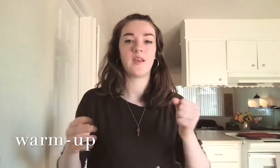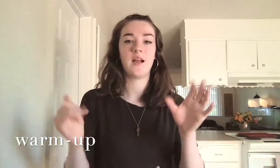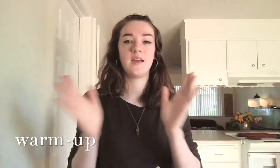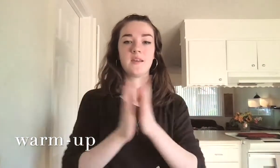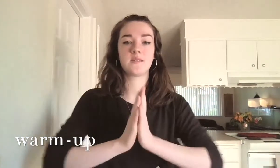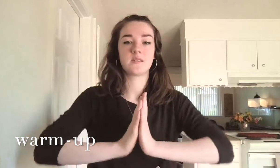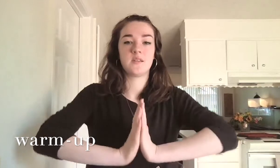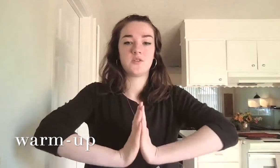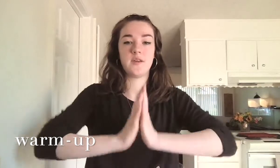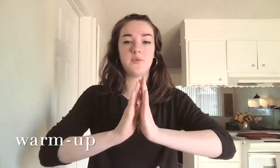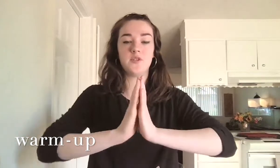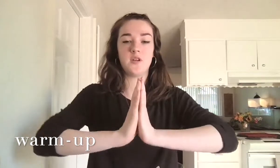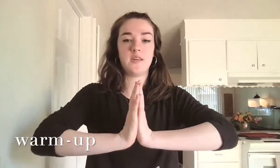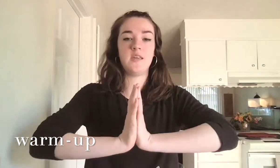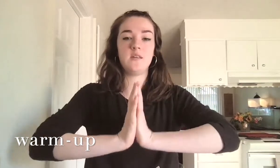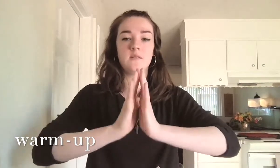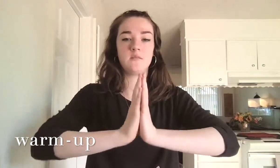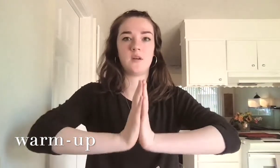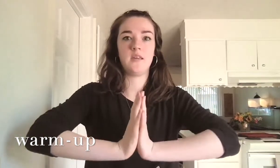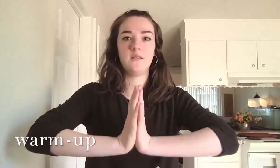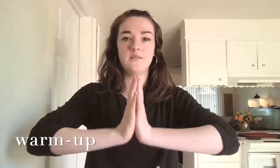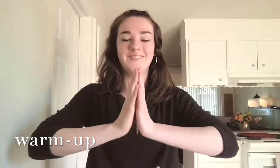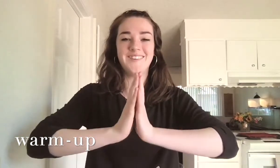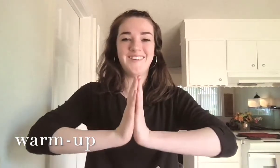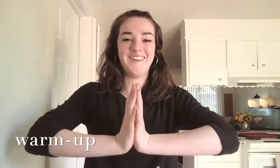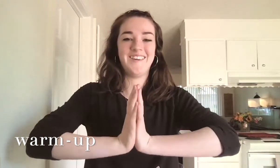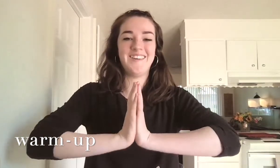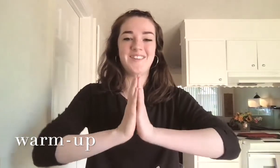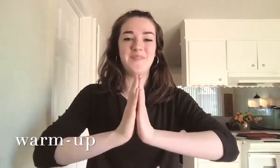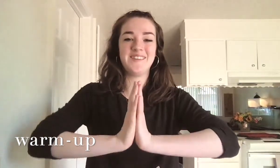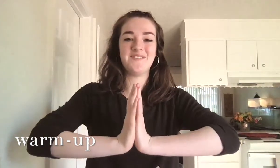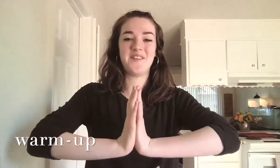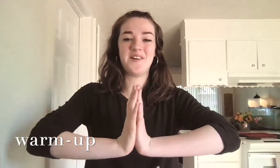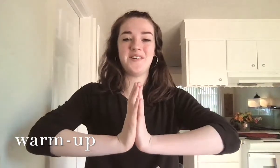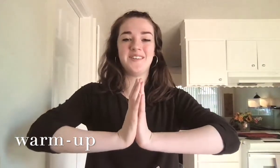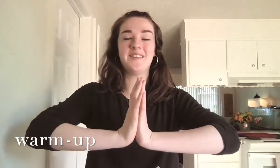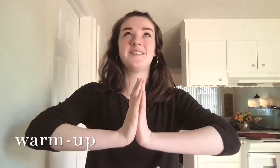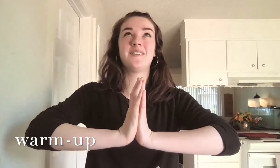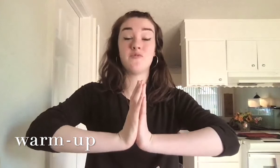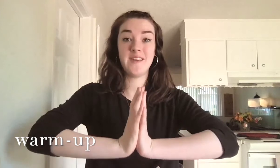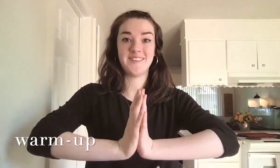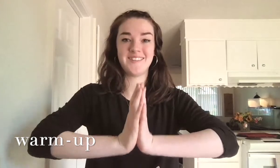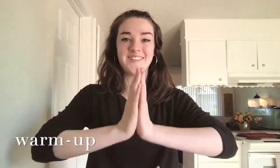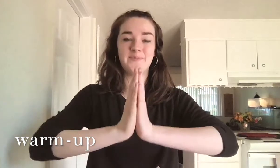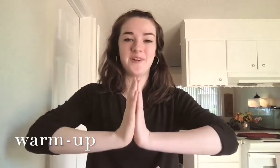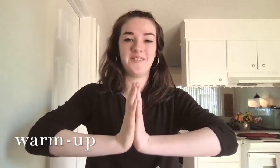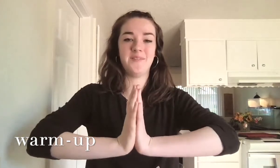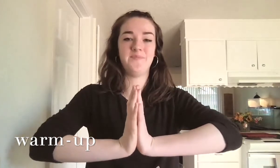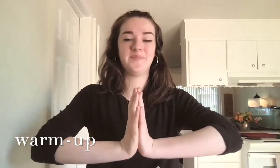And let's try and push our heel, the base of our wrist rather,